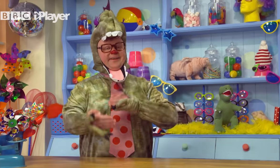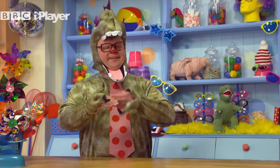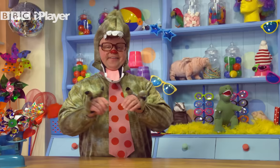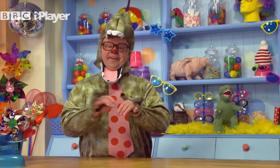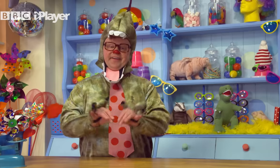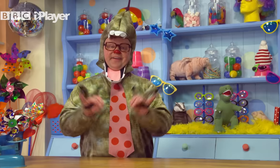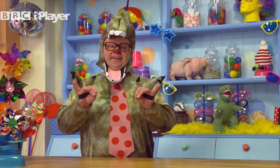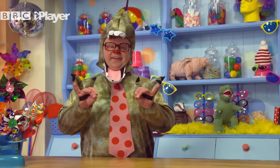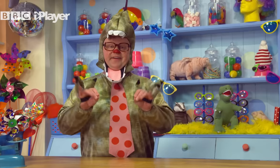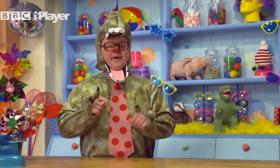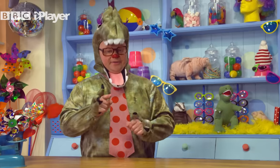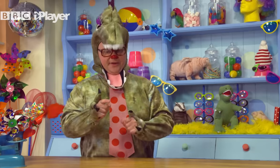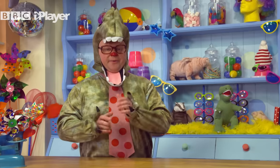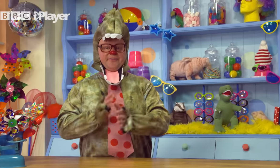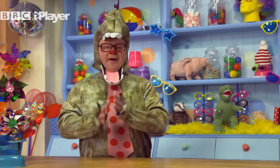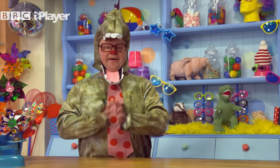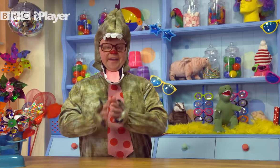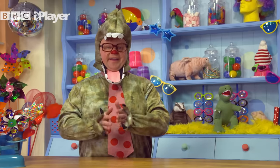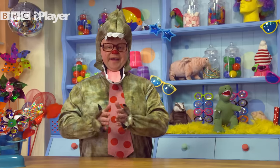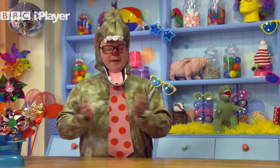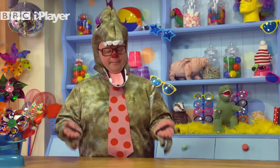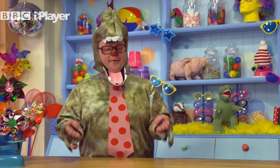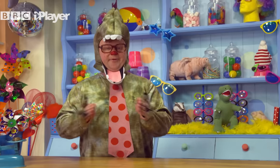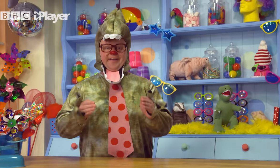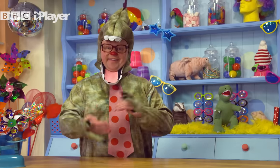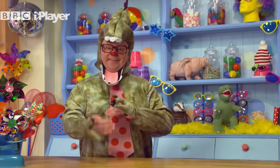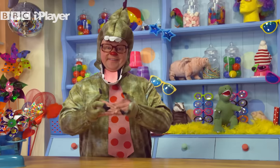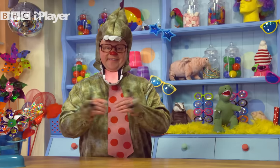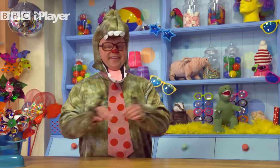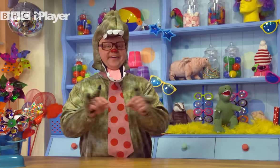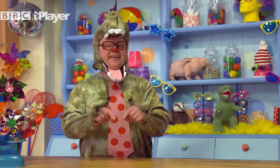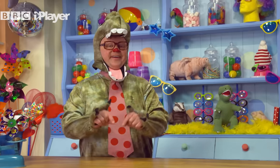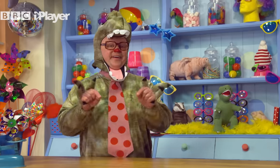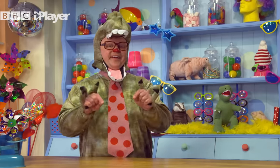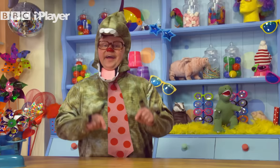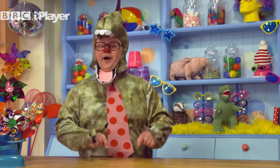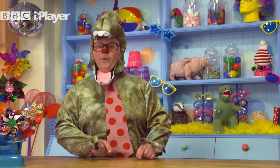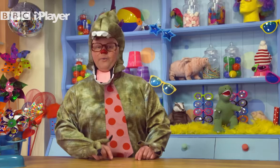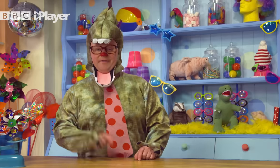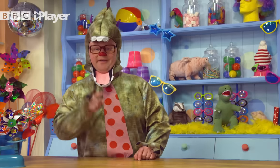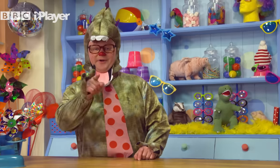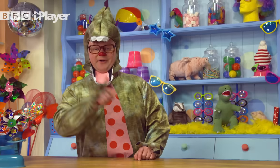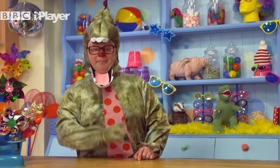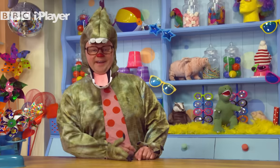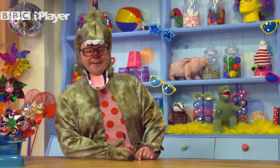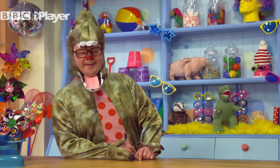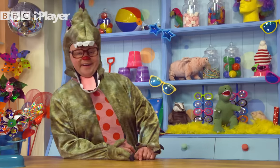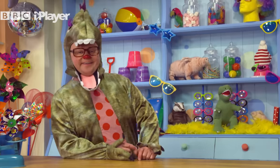present. You sign present. Oh, very good rapping. Thank